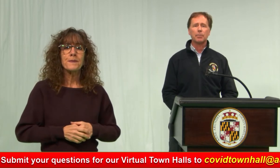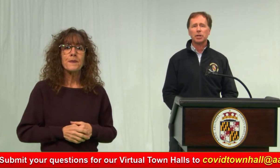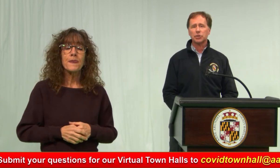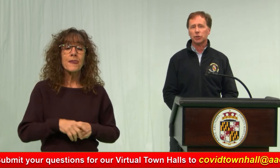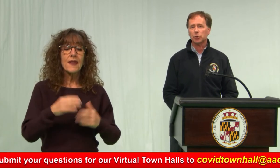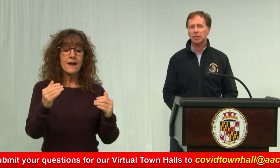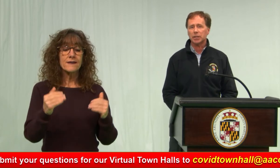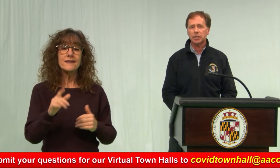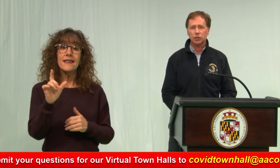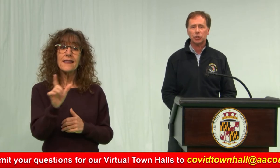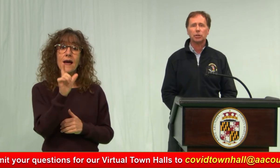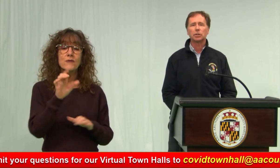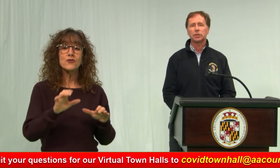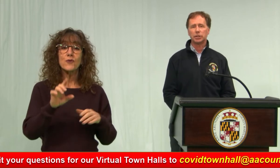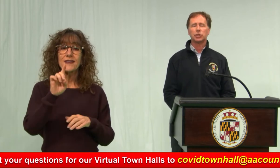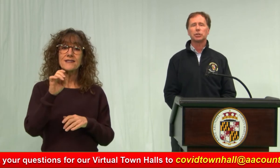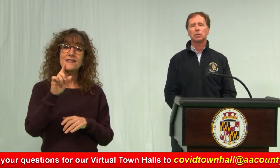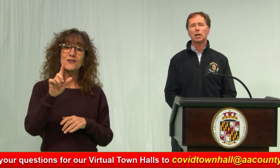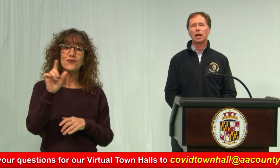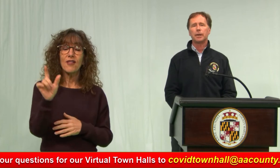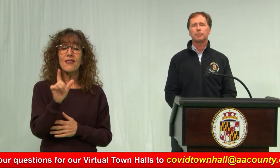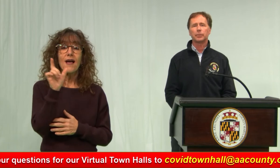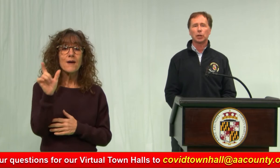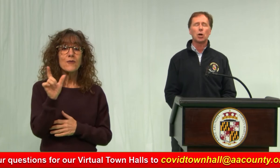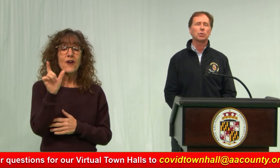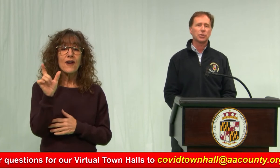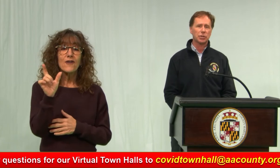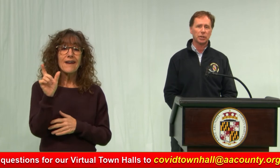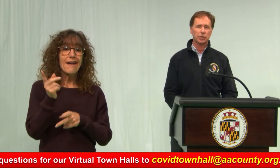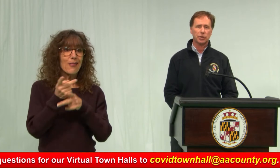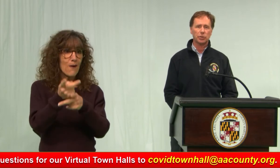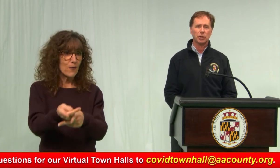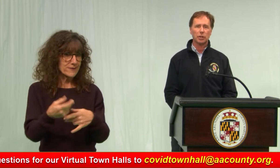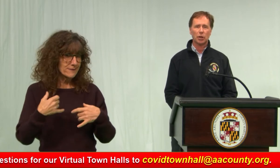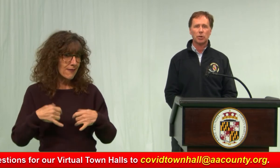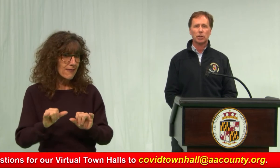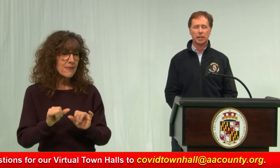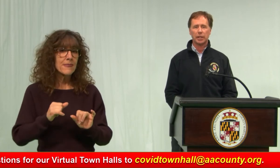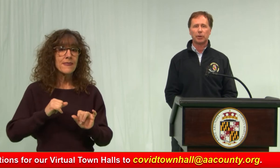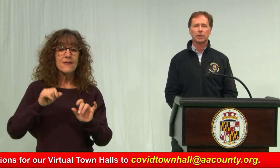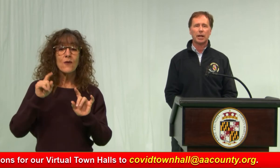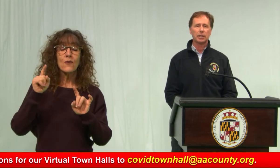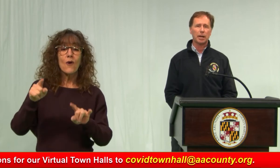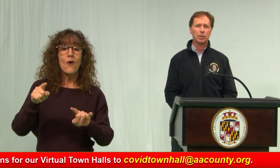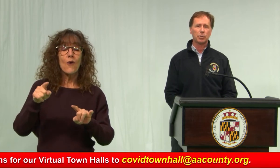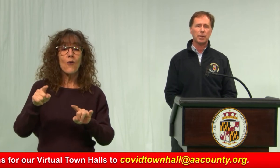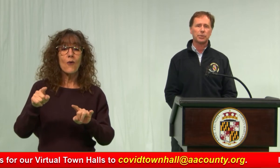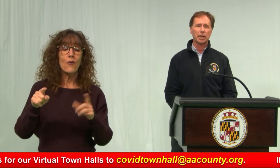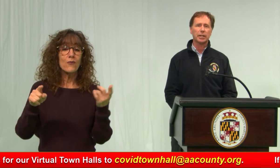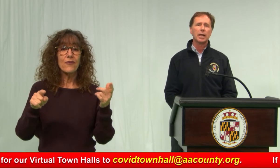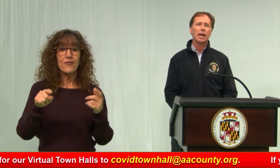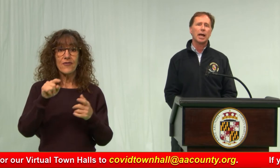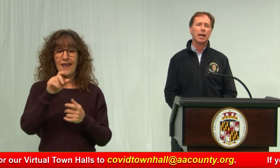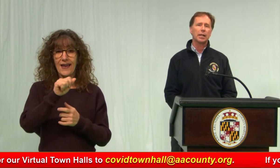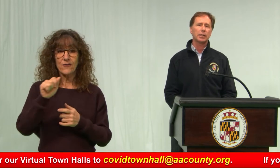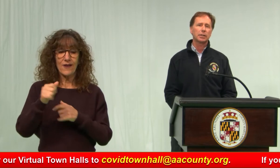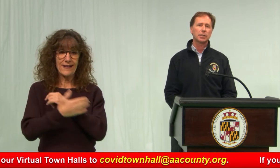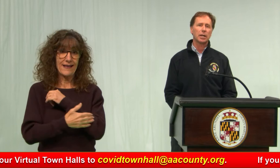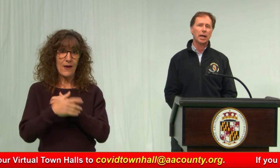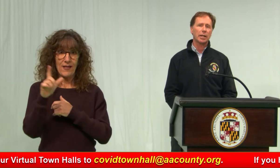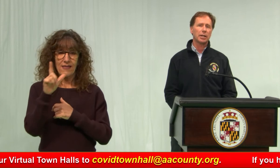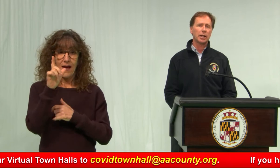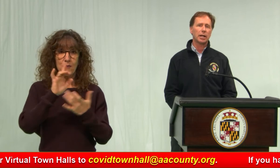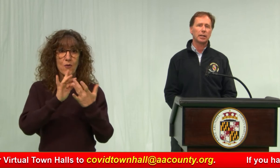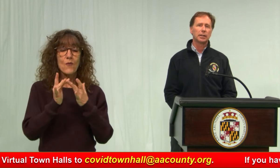Our libraries are doing digital loans still. So you can go to the Anne Arundel County Library's website